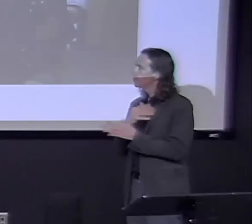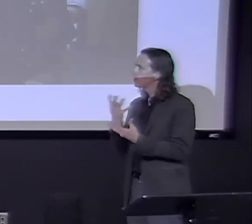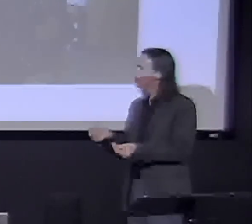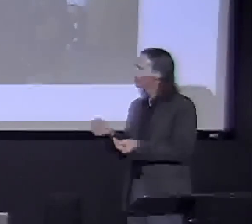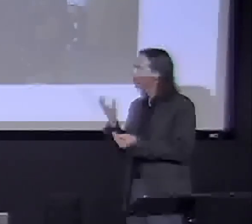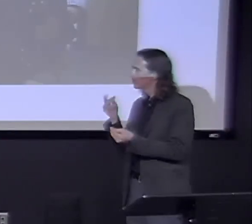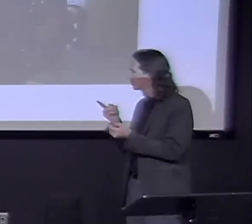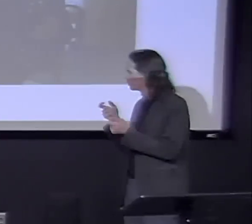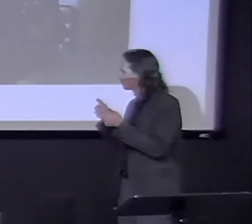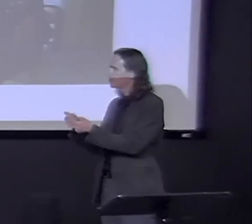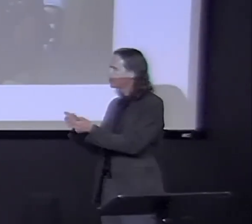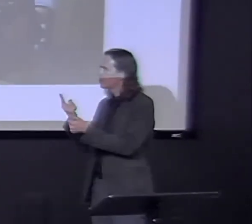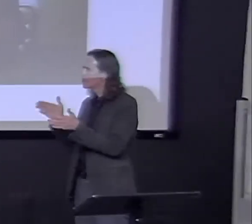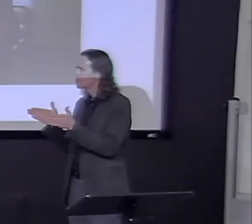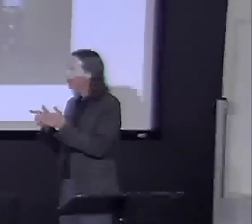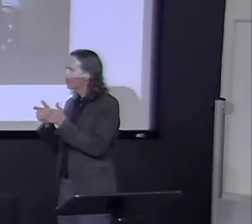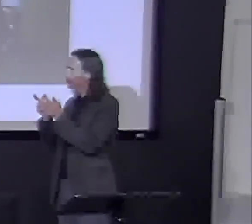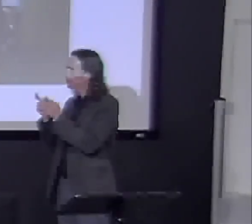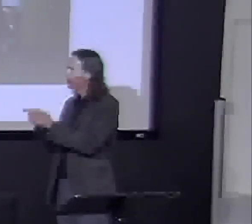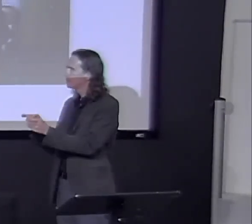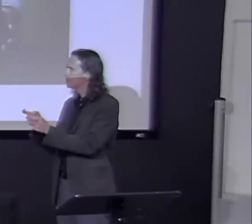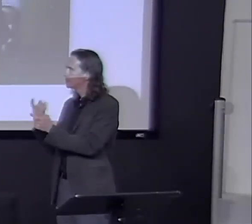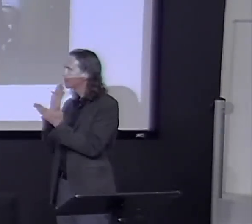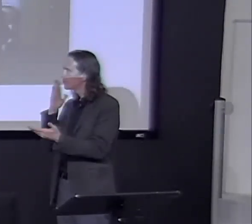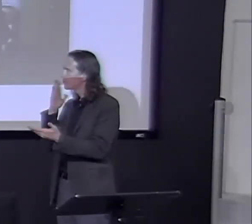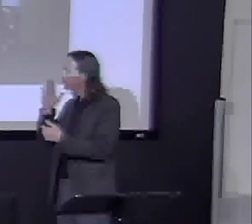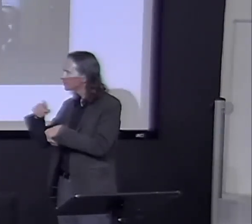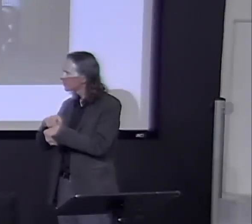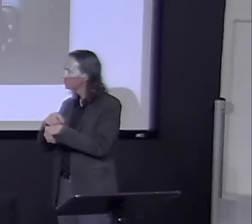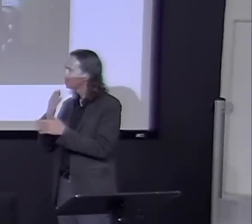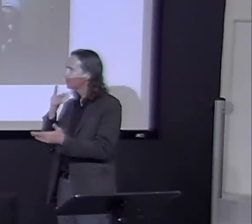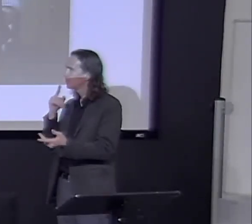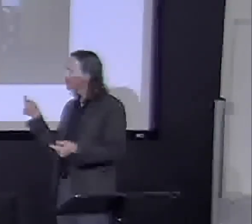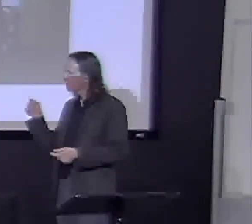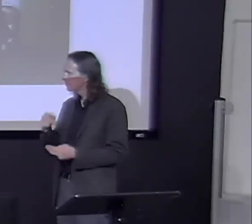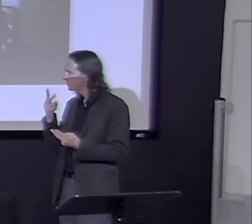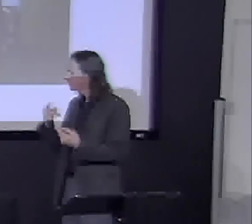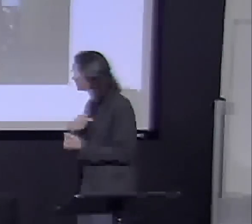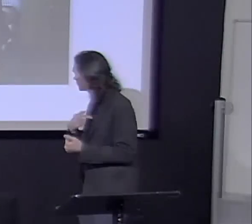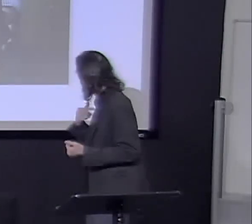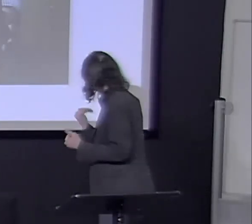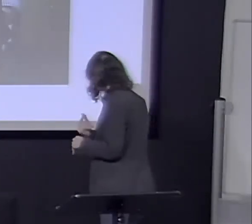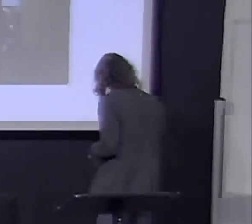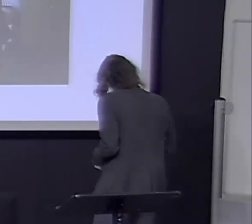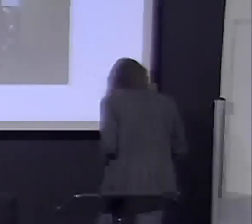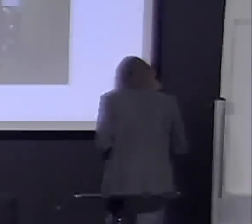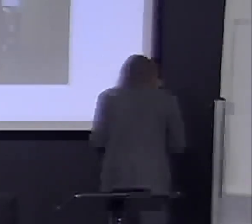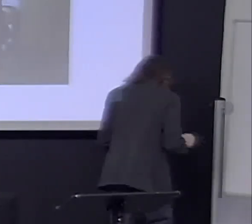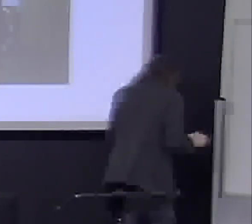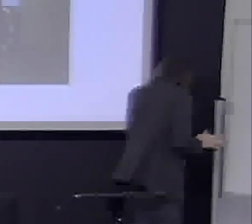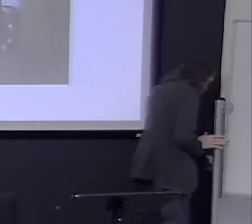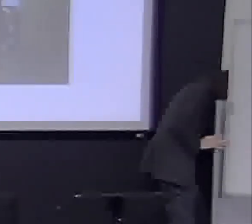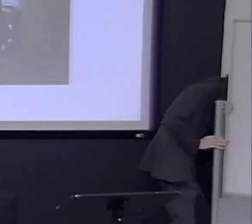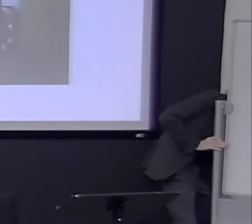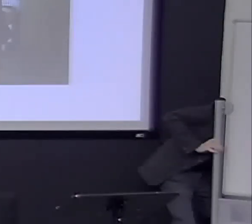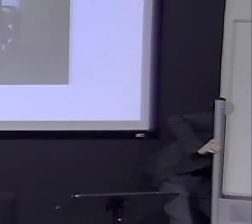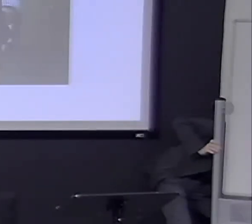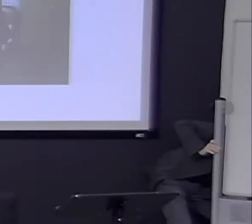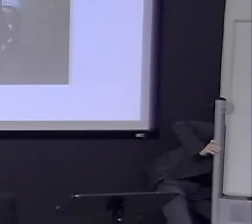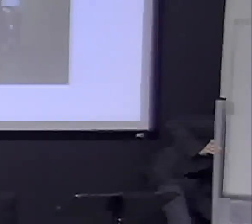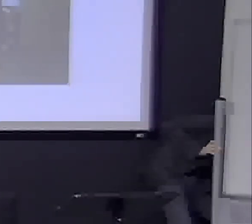reception. Before we do go, I want to give you just one small gift. I really just thanks for your time and appreciation